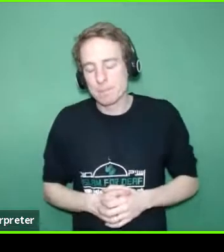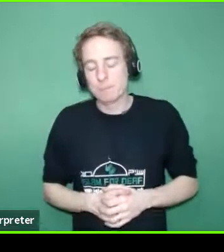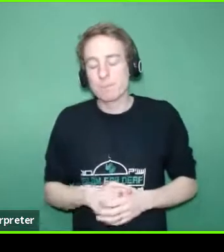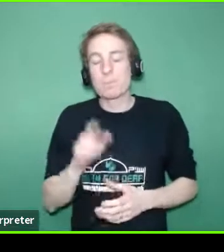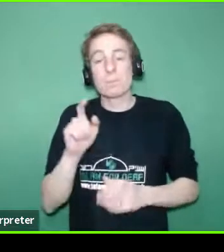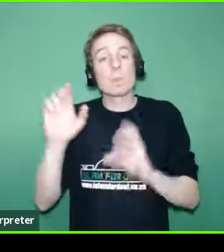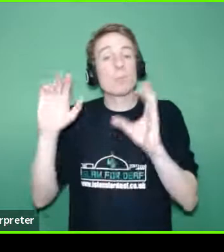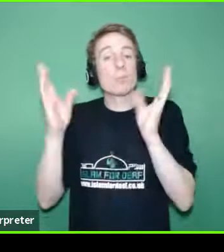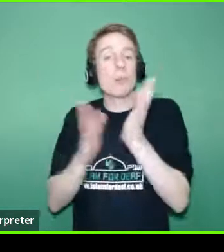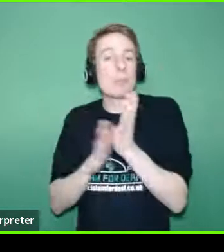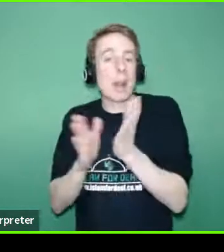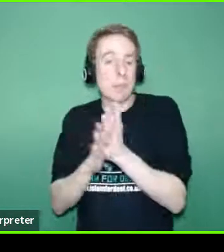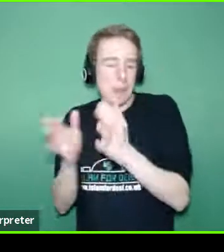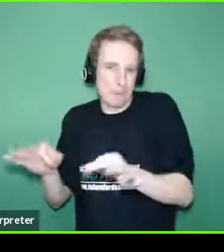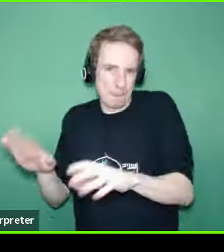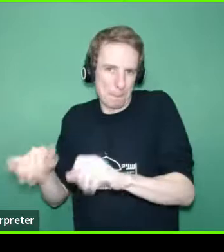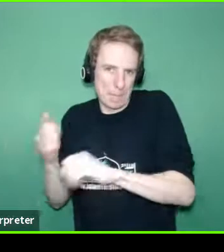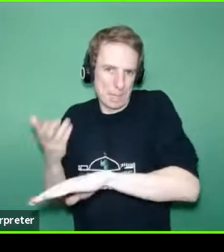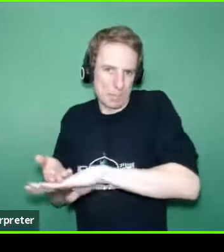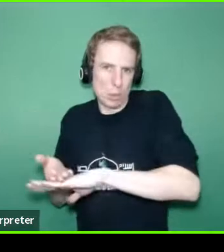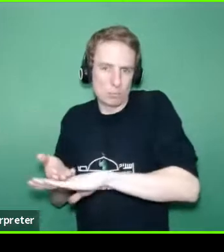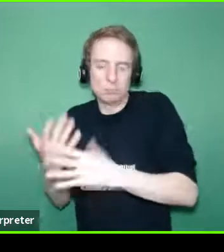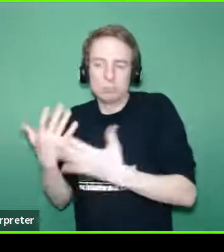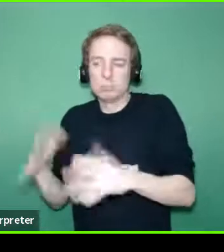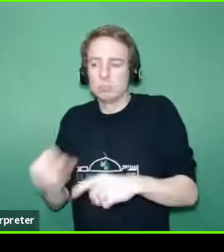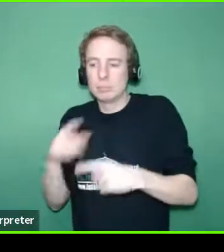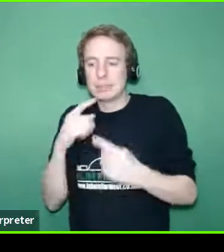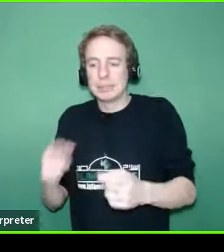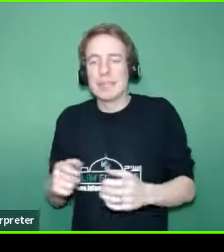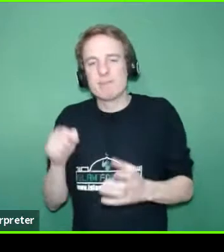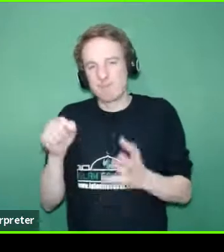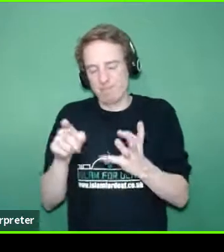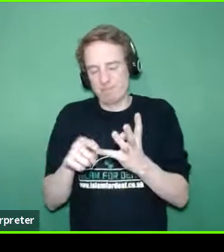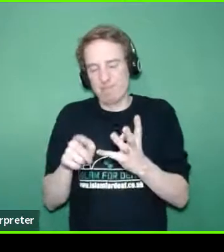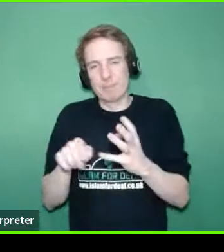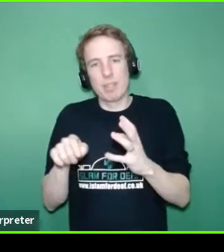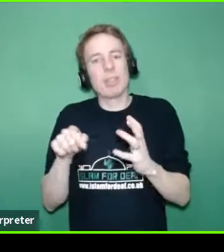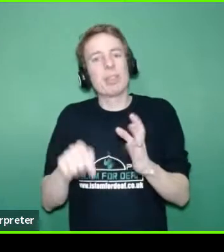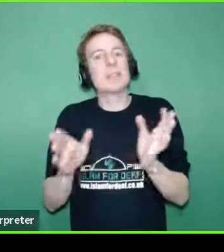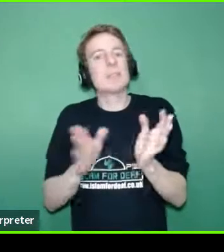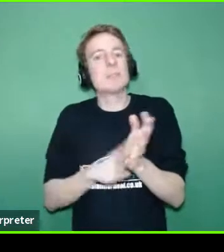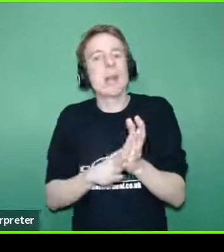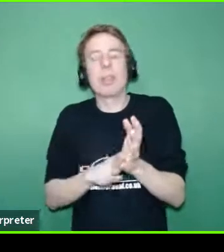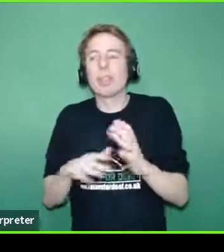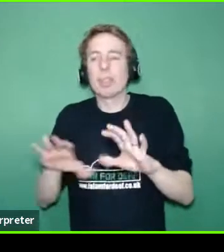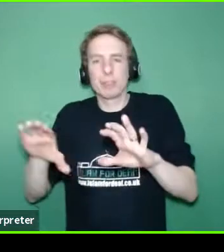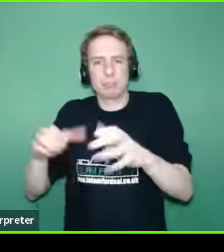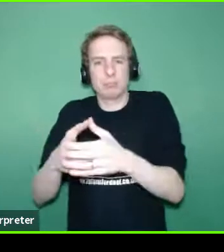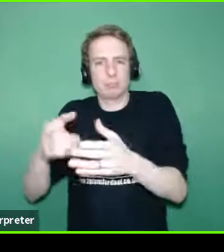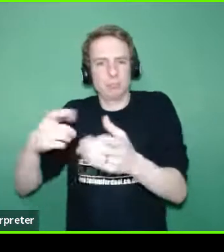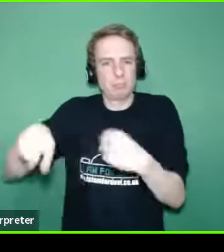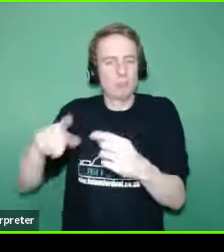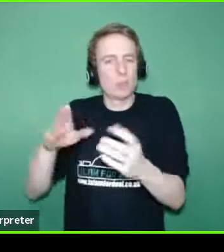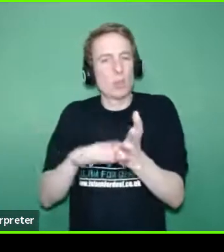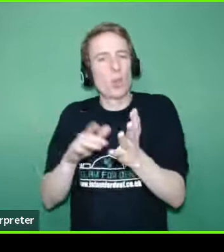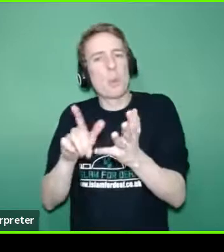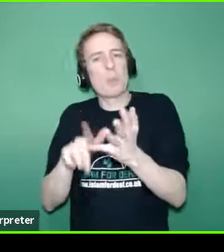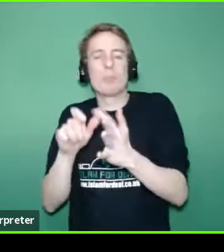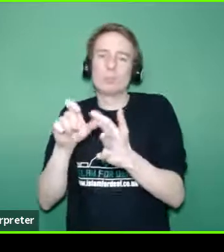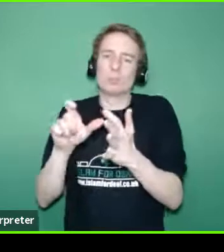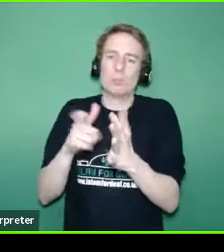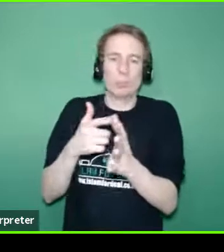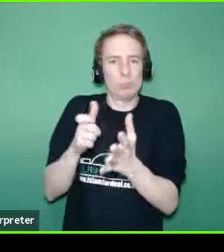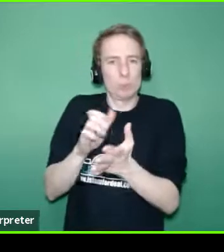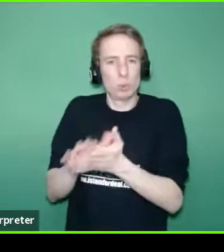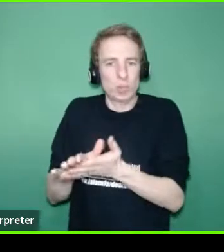him, he named it the month of Mudar. And the meaning of Mudar is it's a particular tribe from